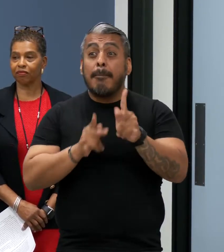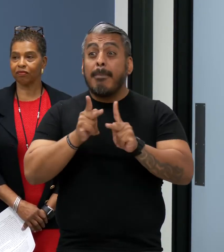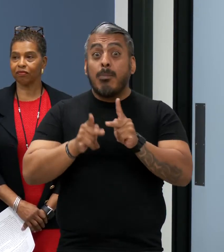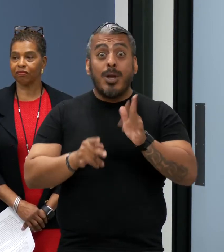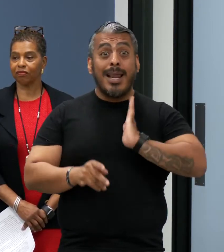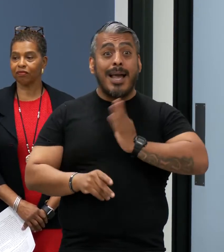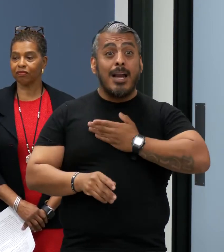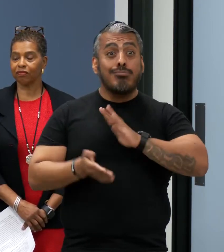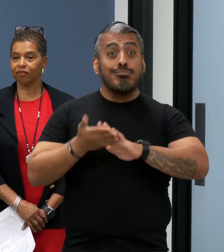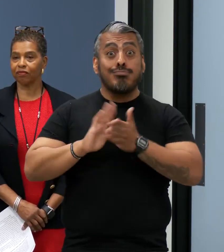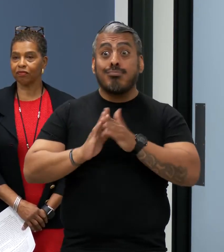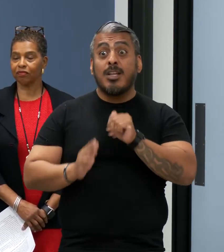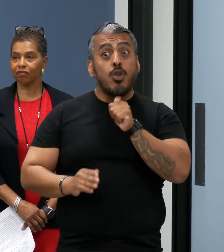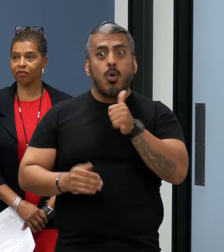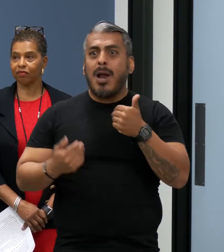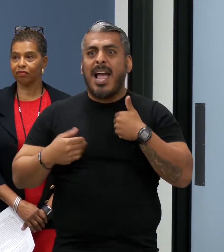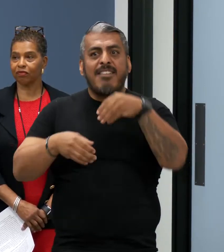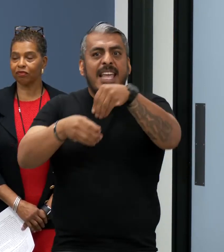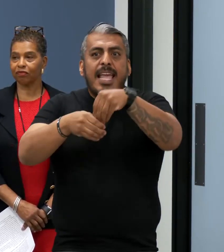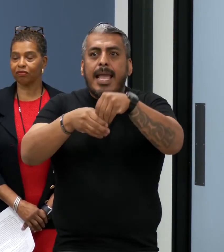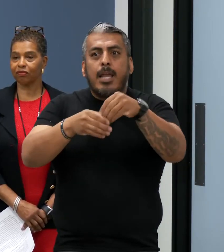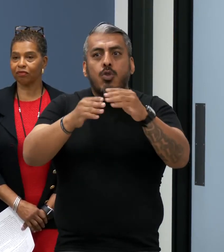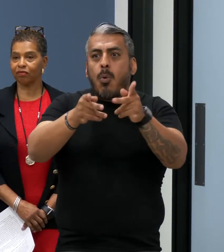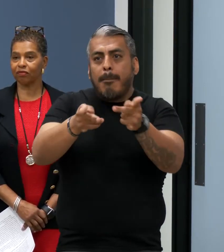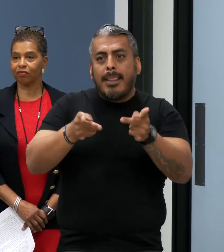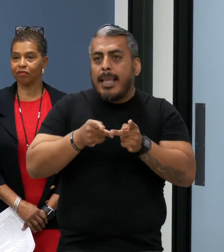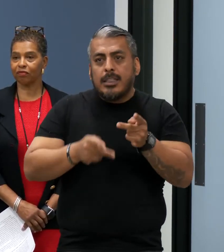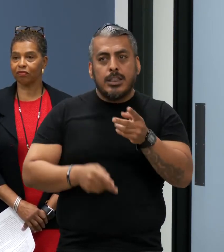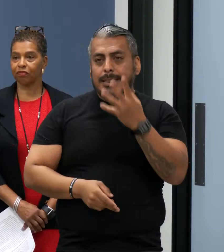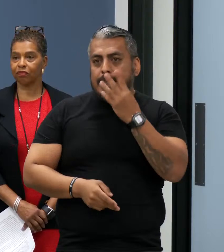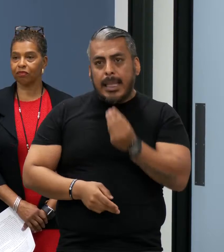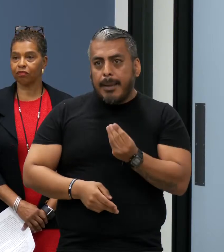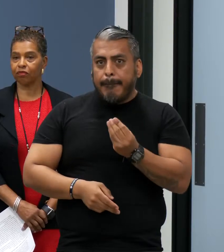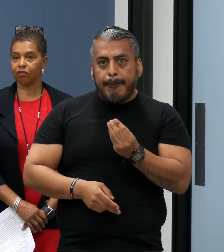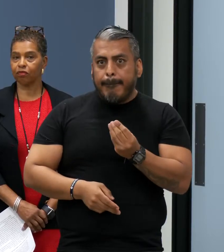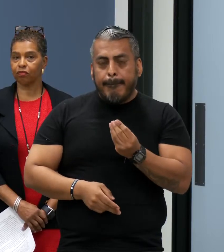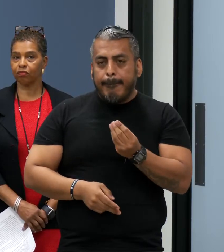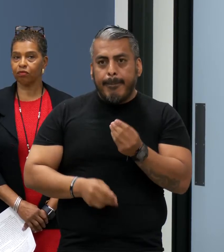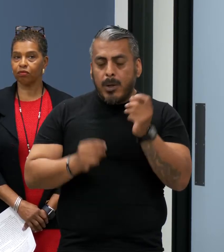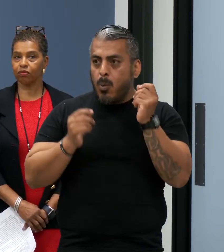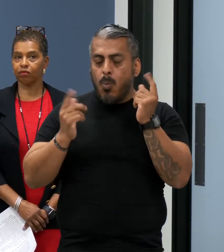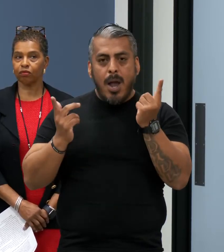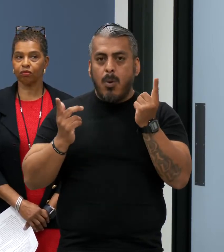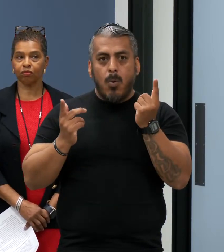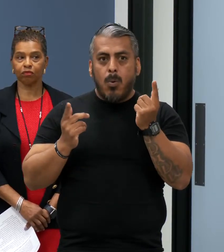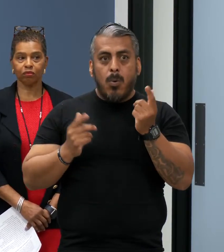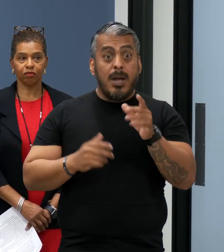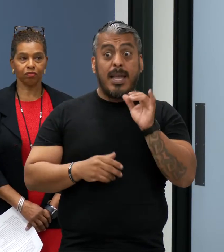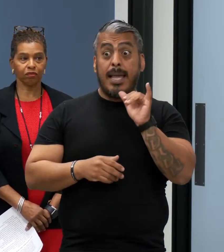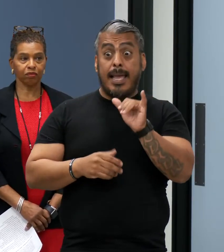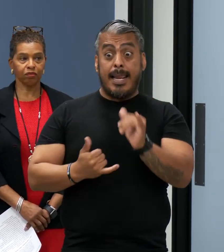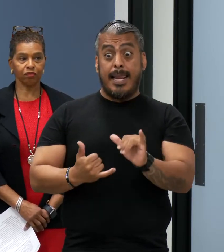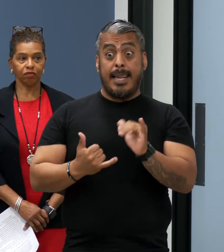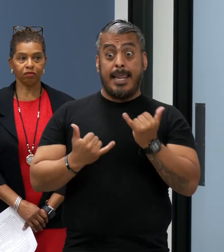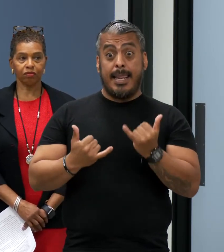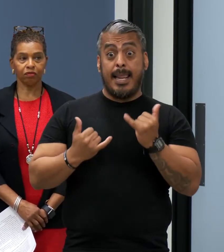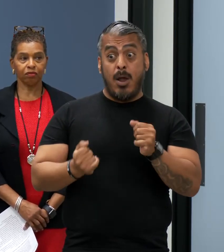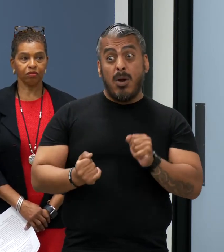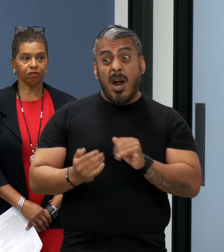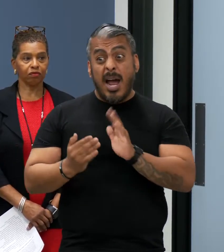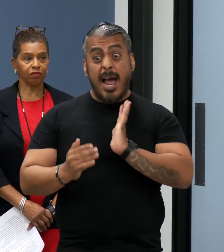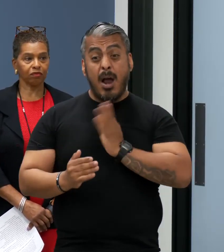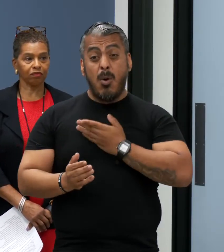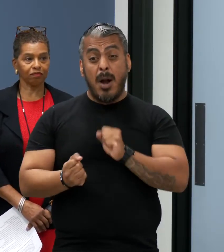city don't have an indoor place to sleep tonight. That's why the cross-departmental approach to resolving